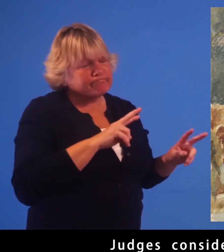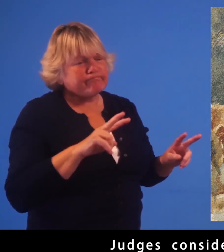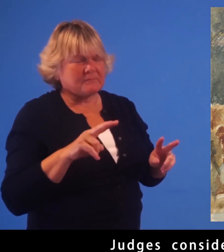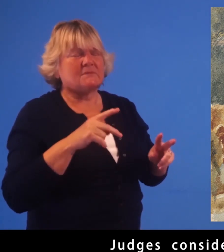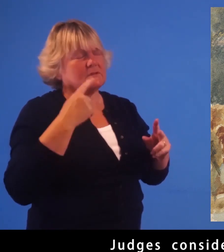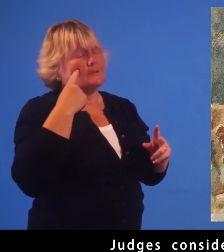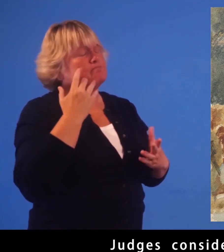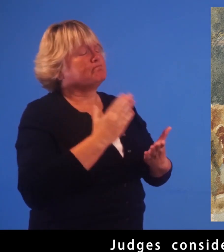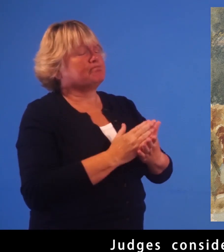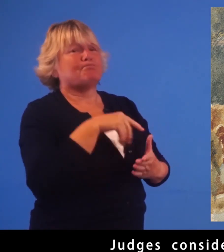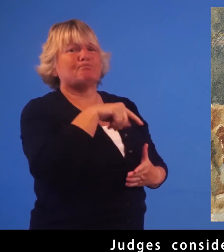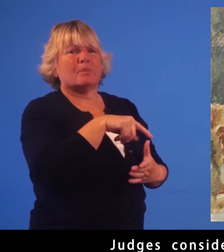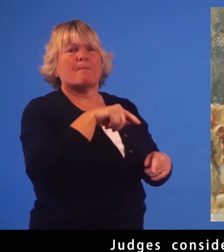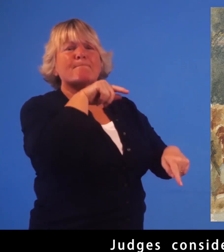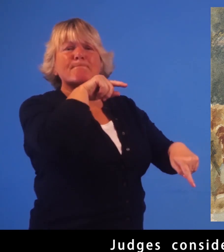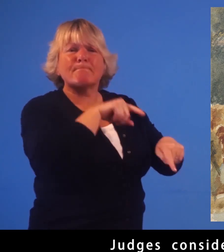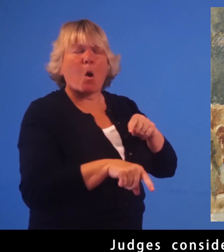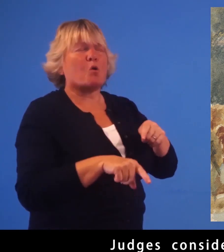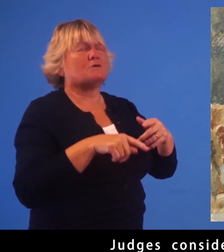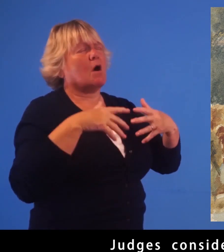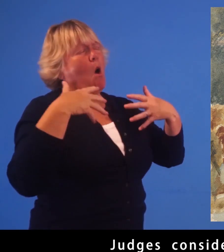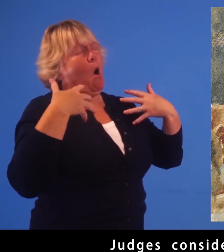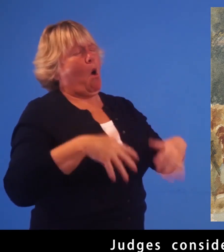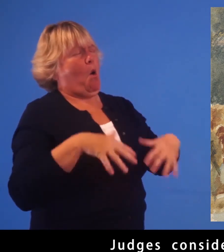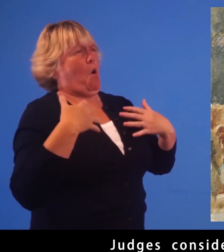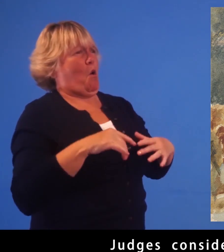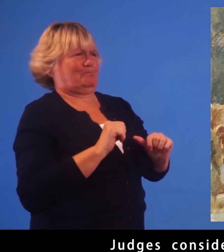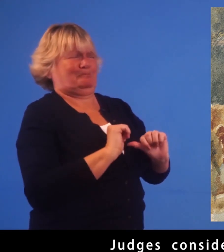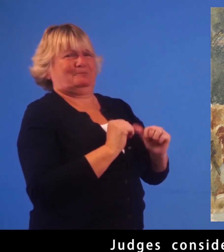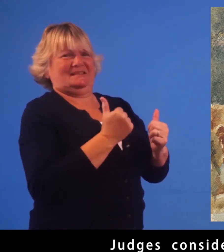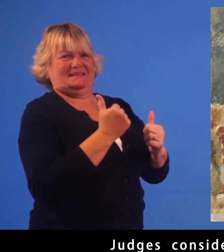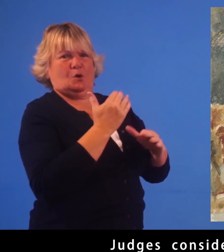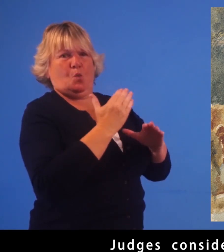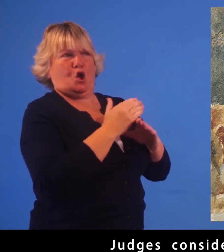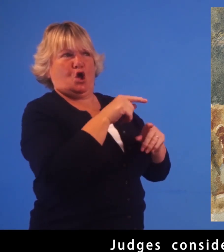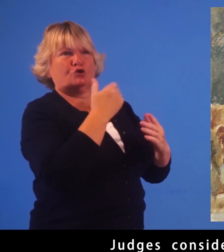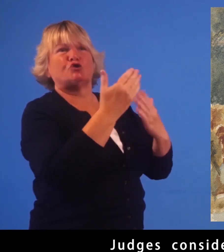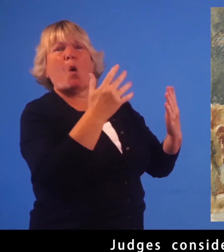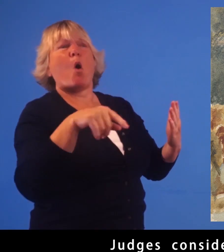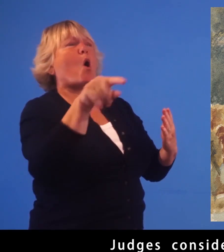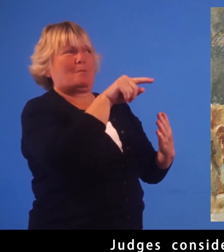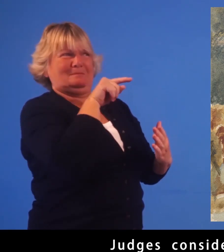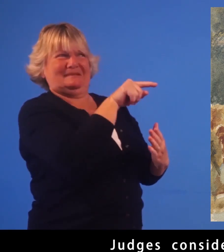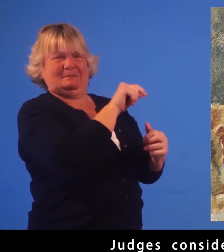Judges considered it to be the most distinguished work in the show.